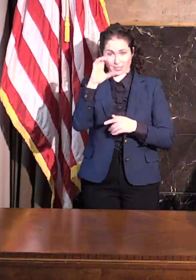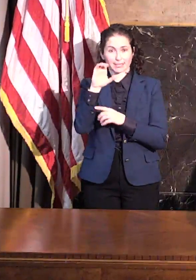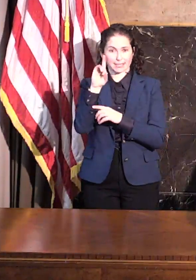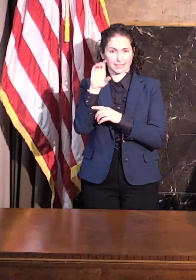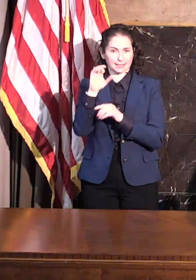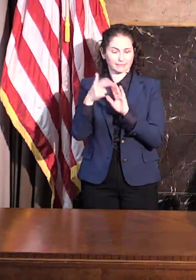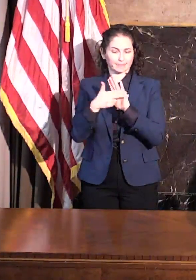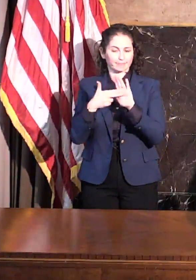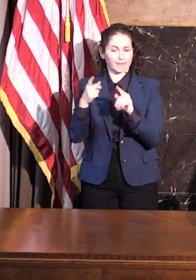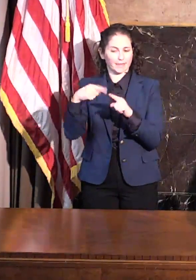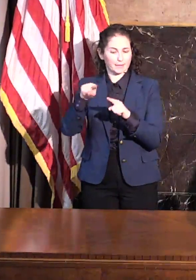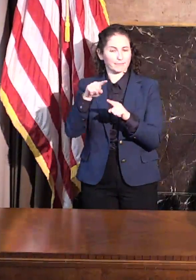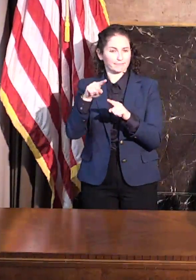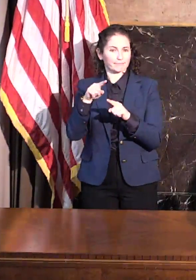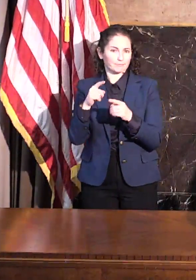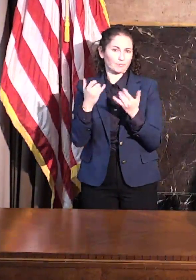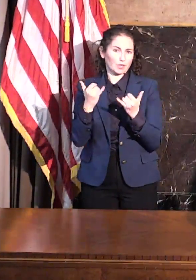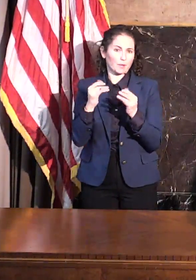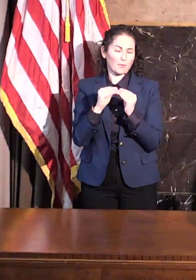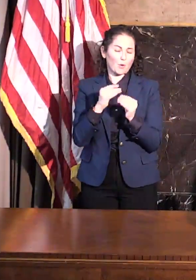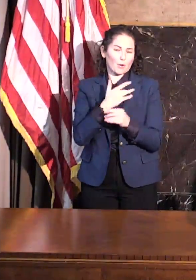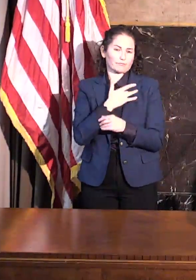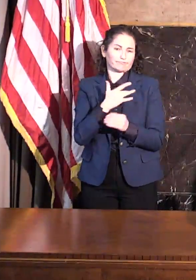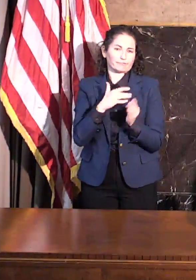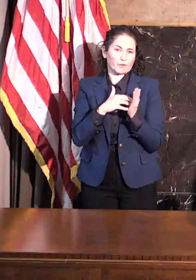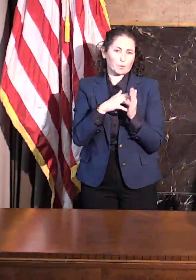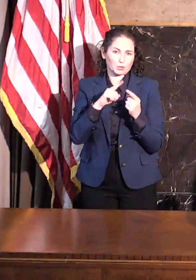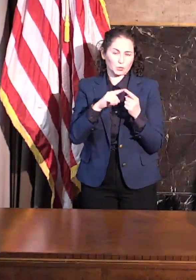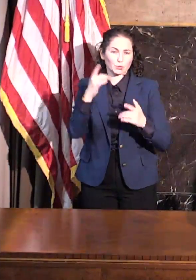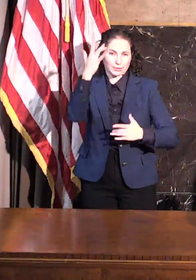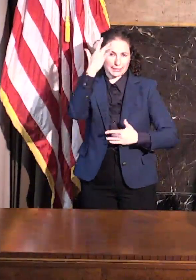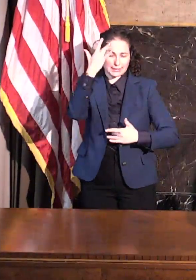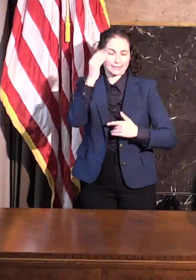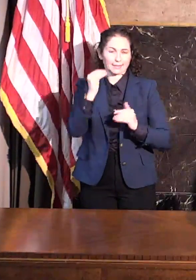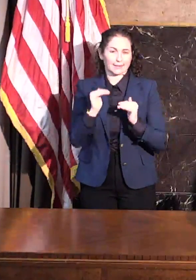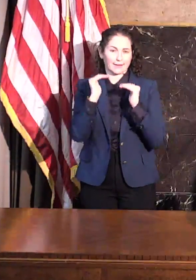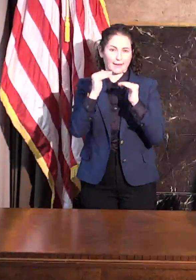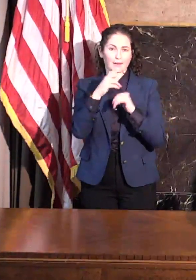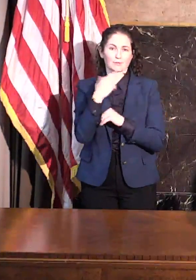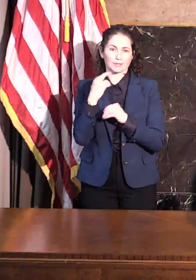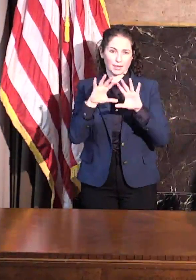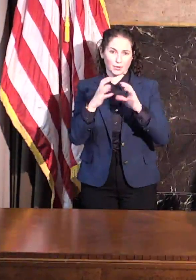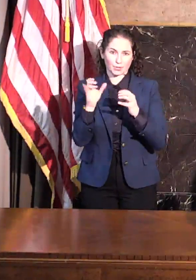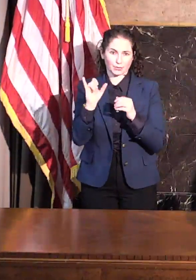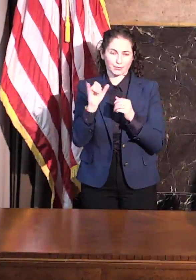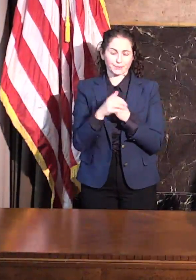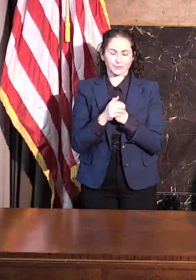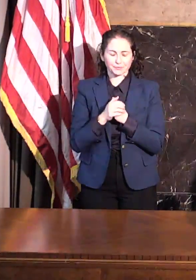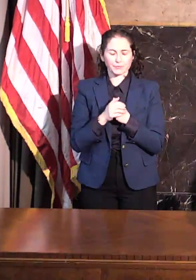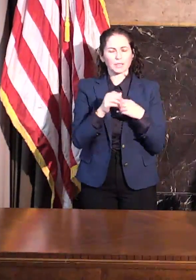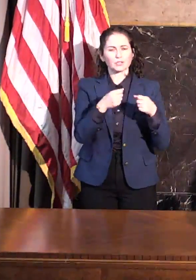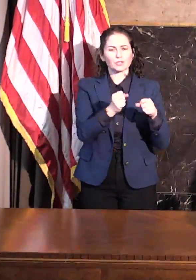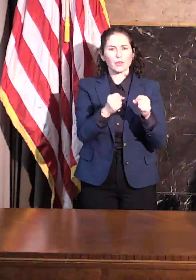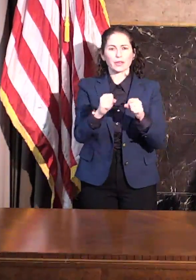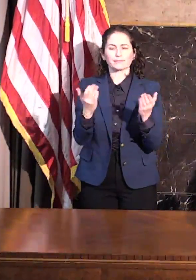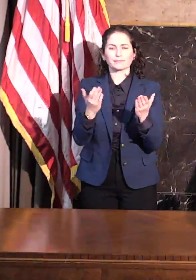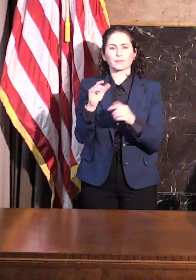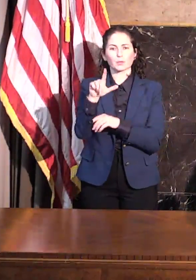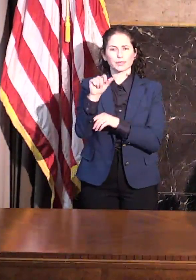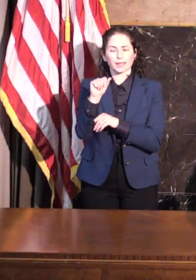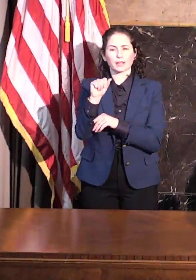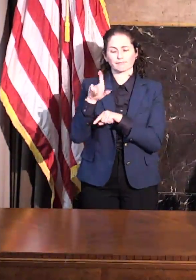I realize that many people in the groups that I just listed are already eligible due to having one or more underlying